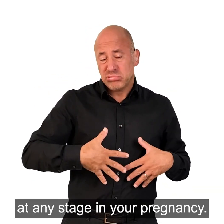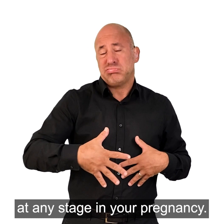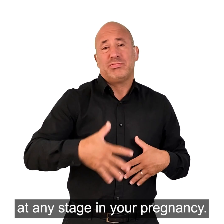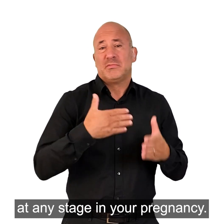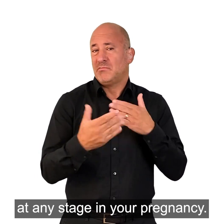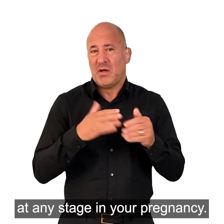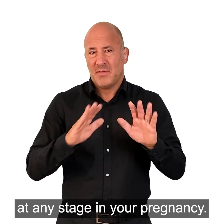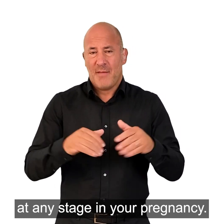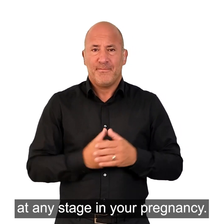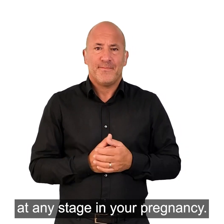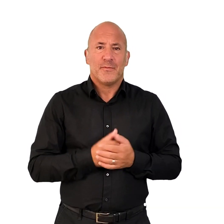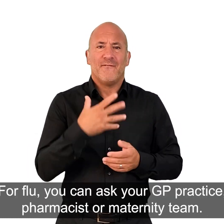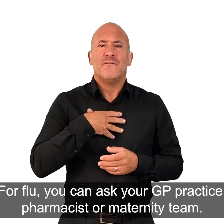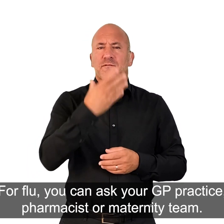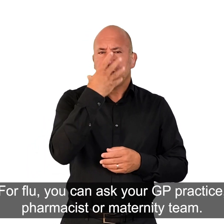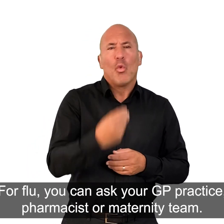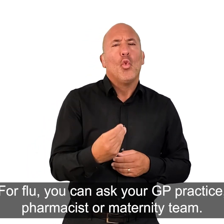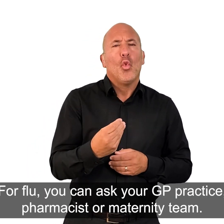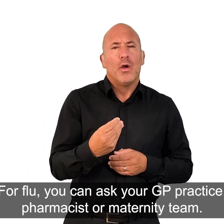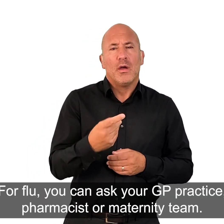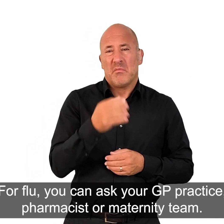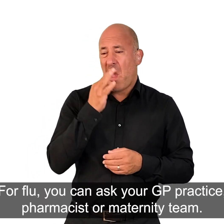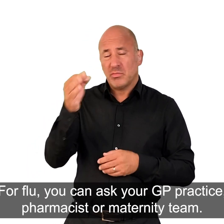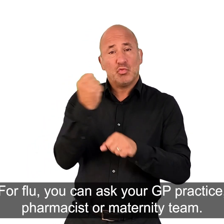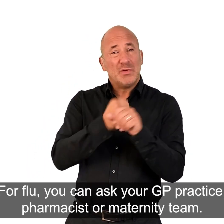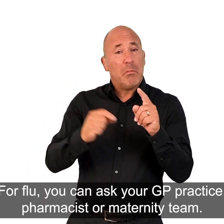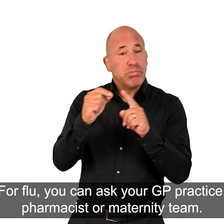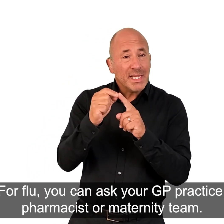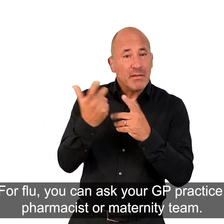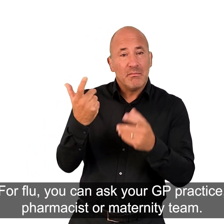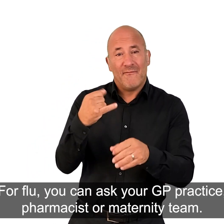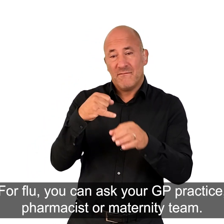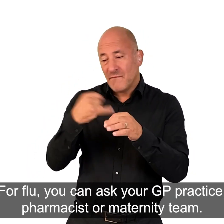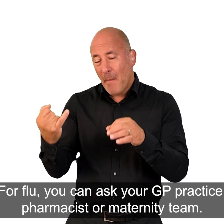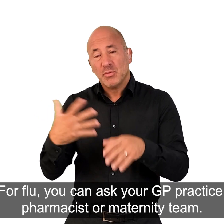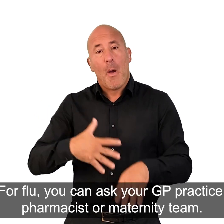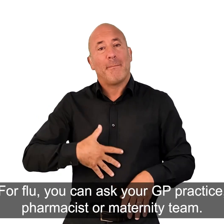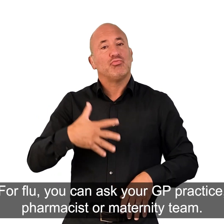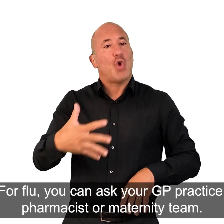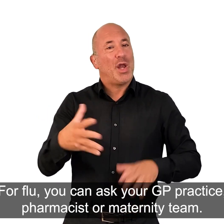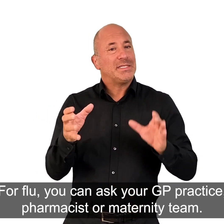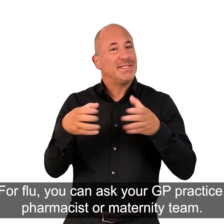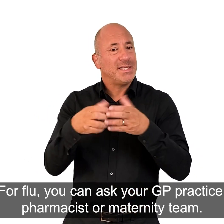pregnancy. For flu, you can ask your GP practice, pharmacist, or maternity